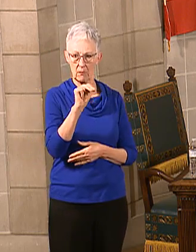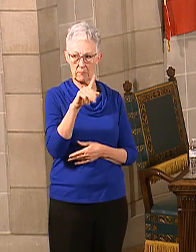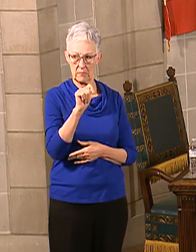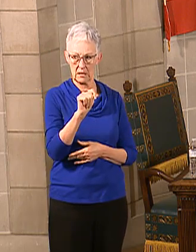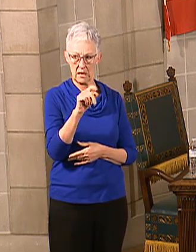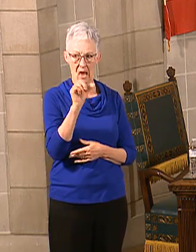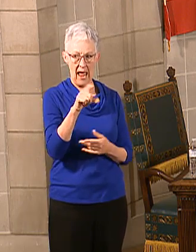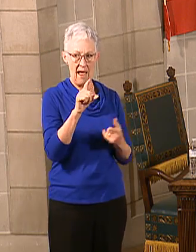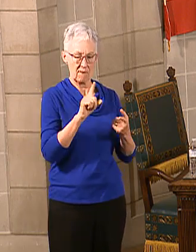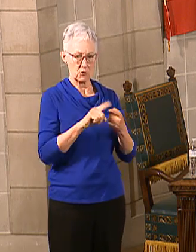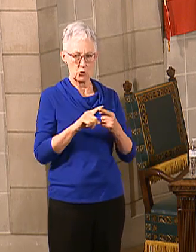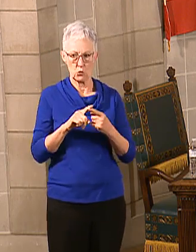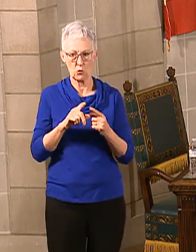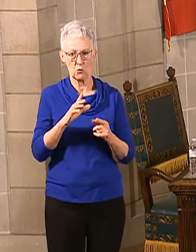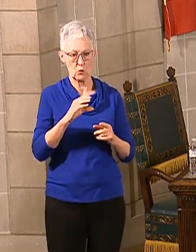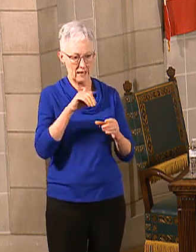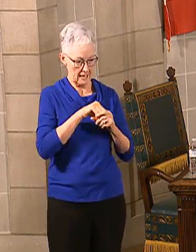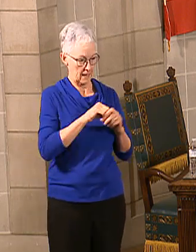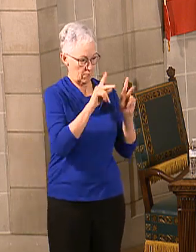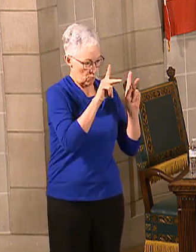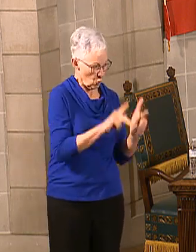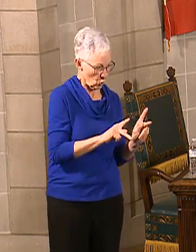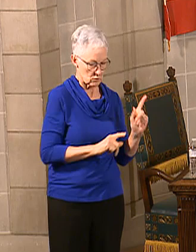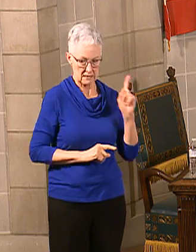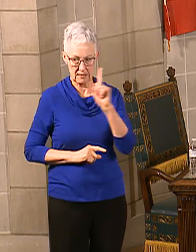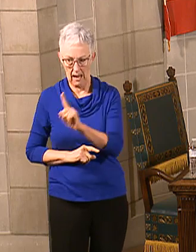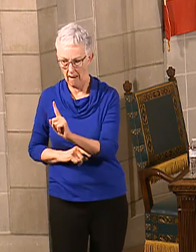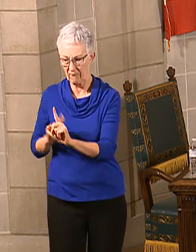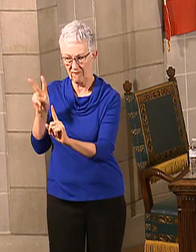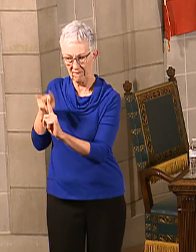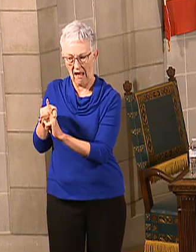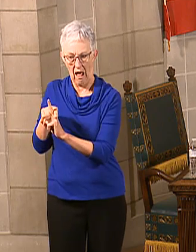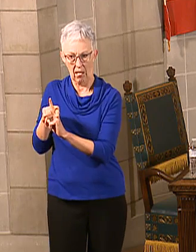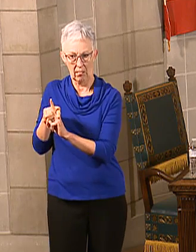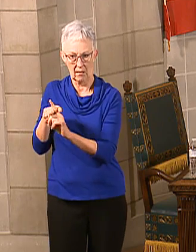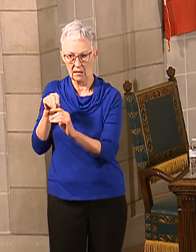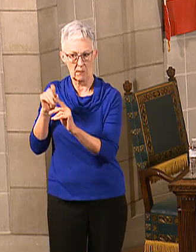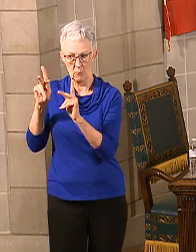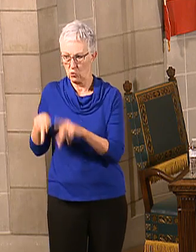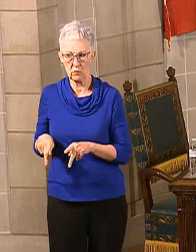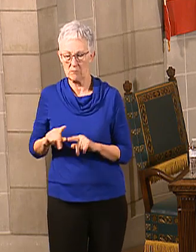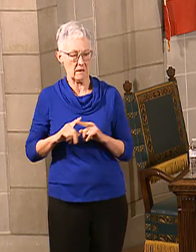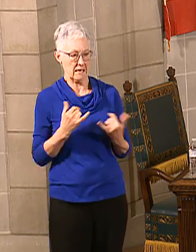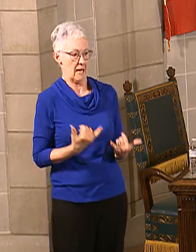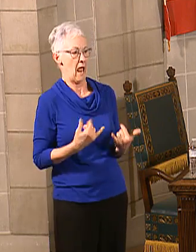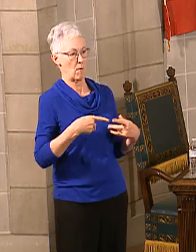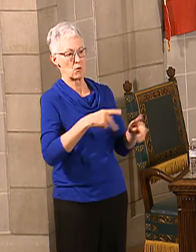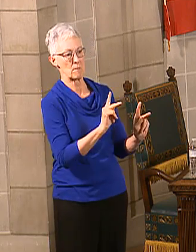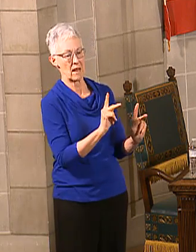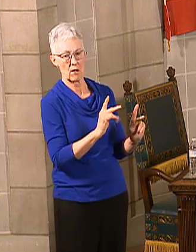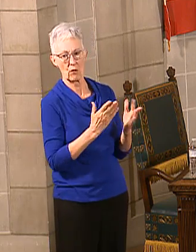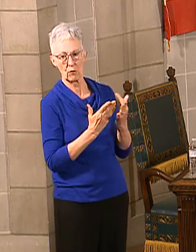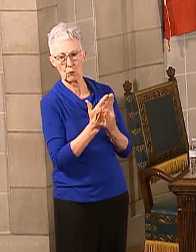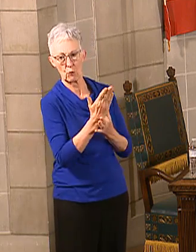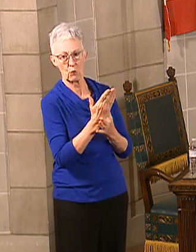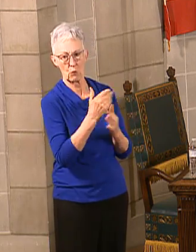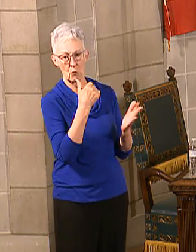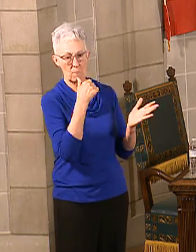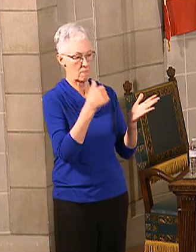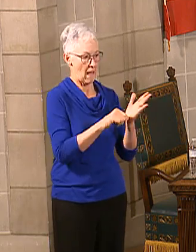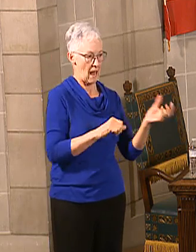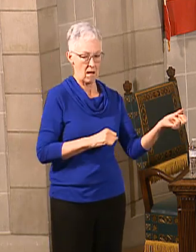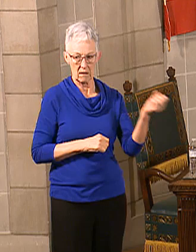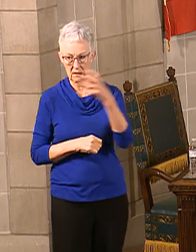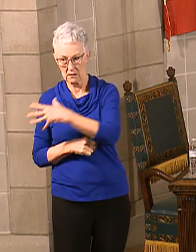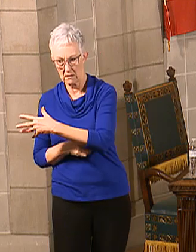filed electronically, and also, too, if there's any payment attached to that, to be done by ACH. And so that's the sort of things,